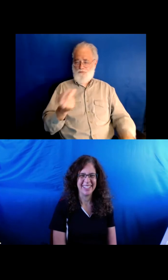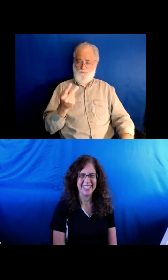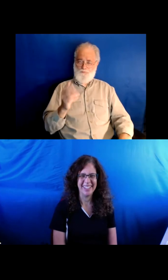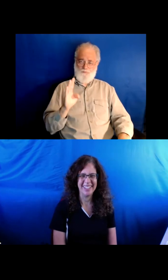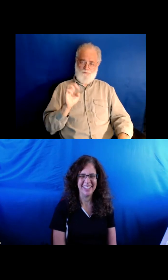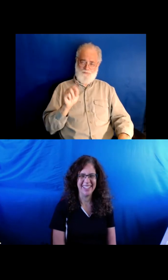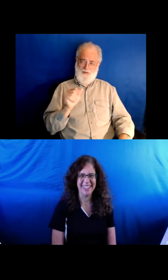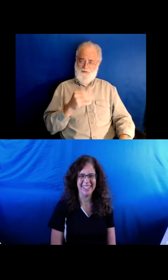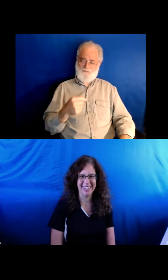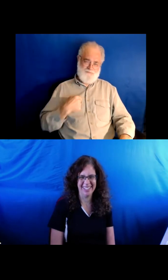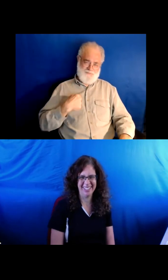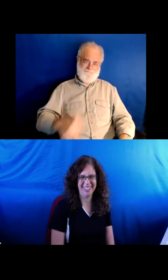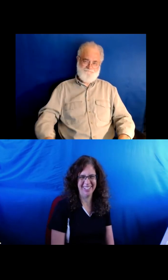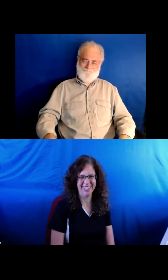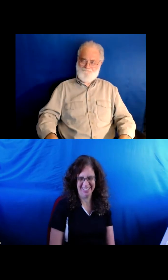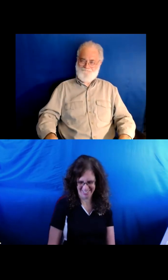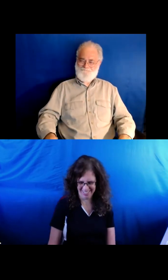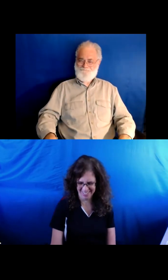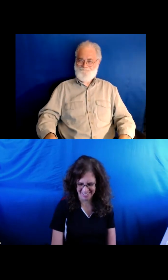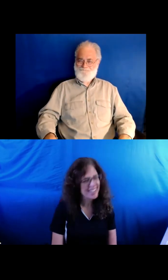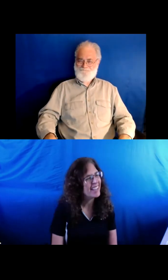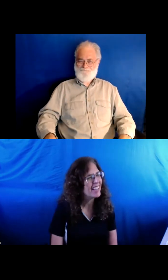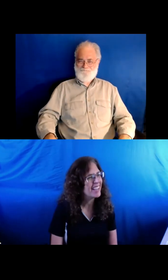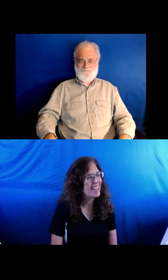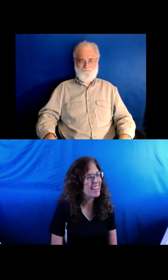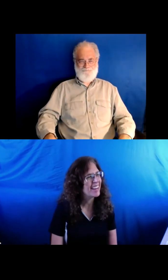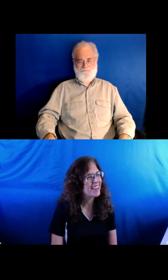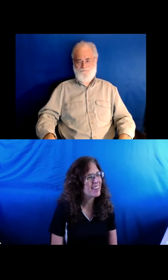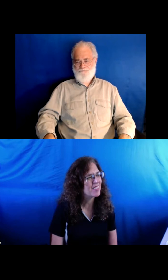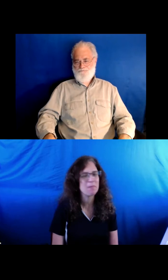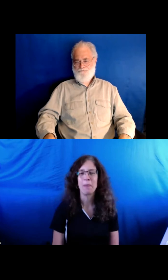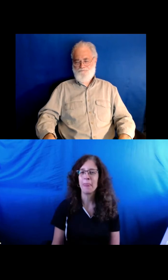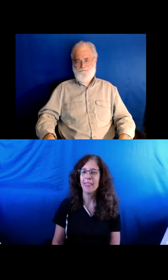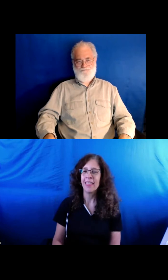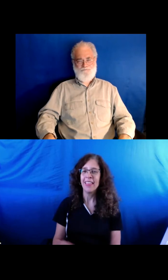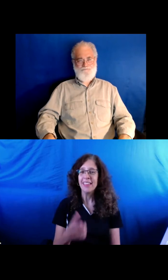So stay tuned for more reports from Brenda and myself.